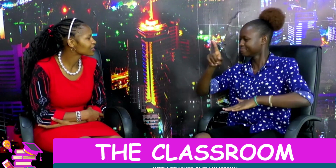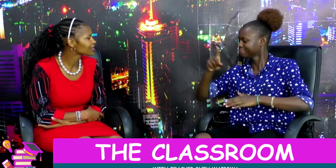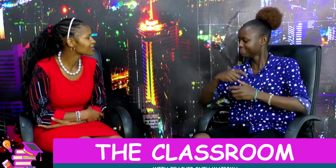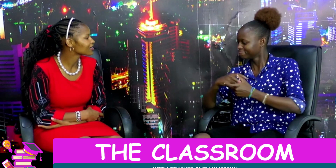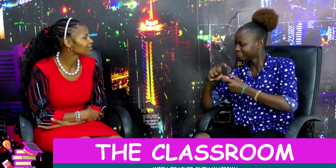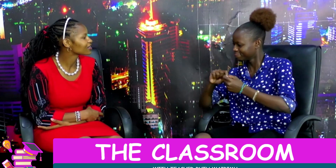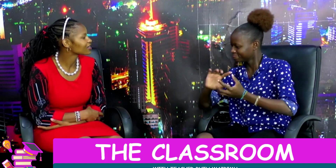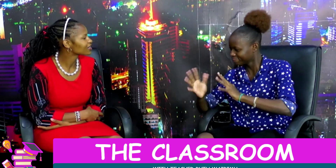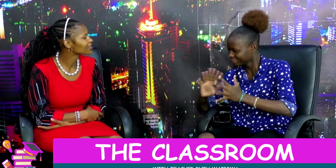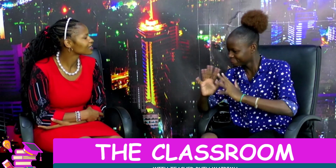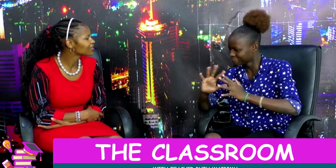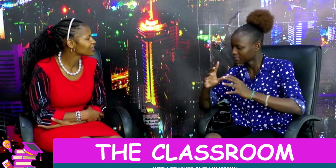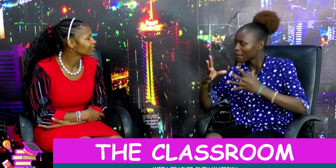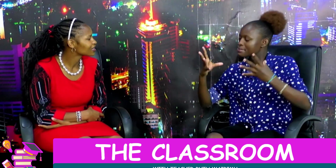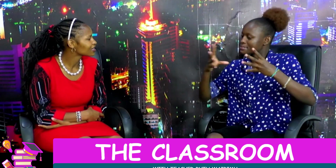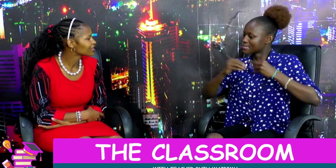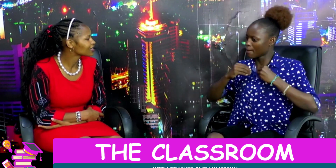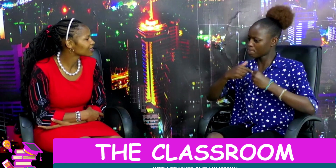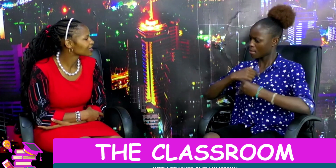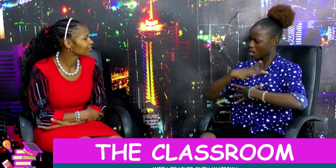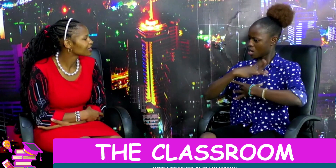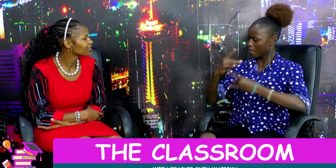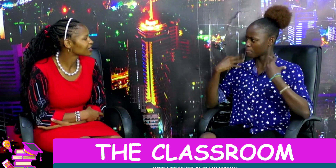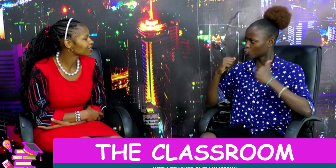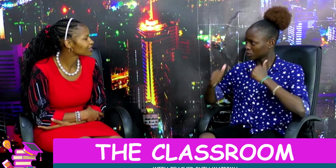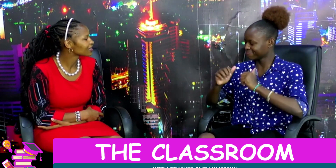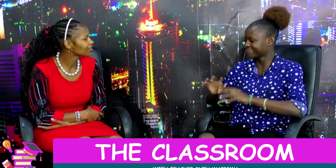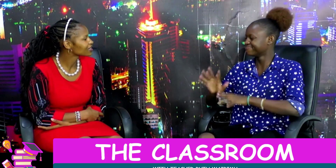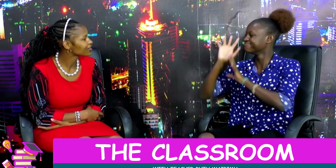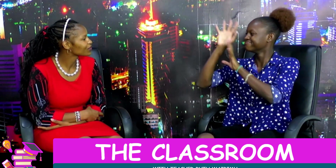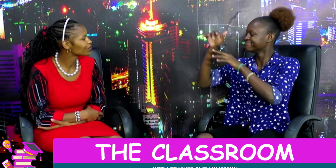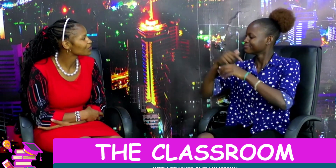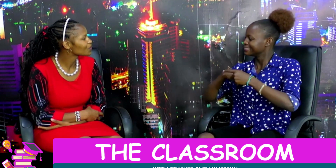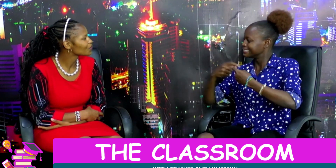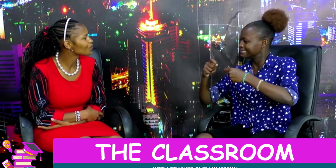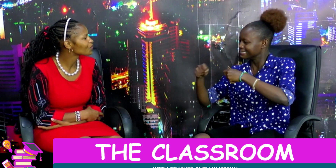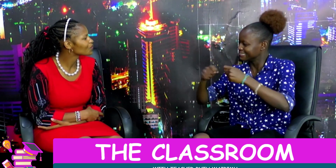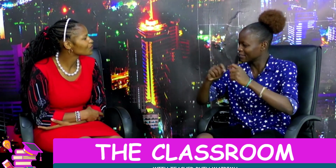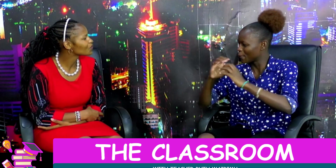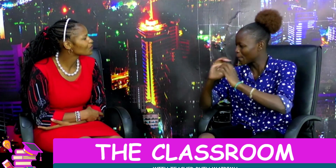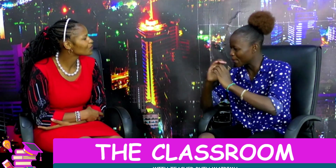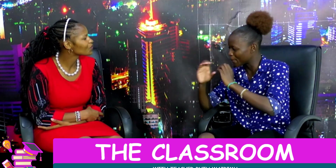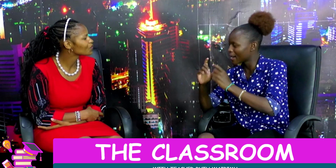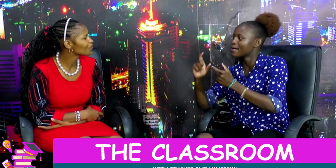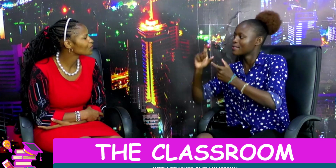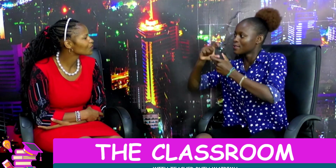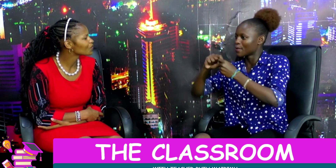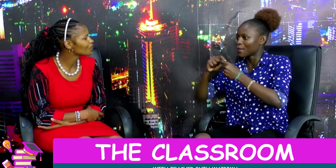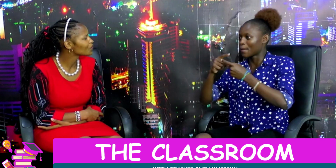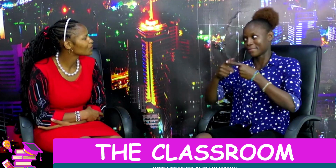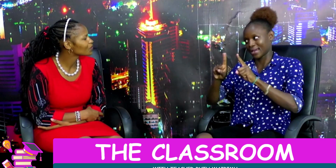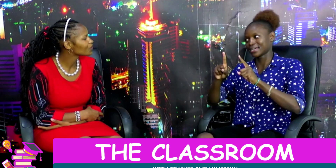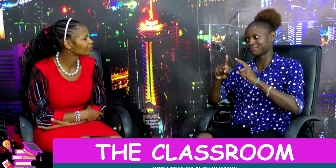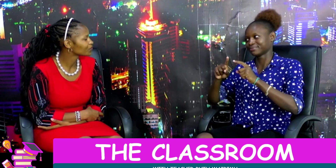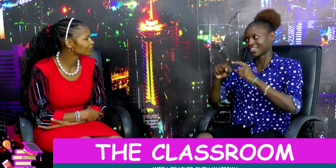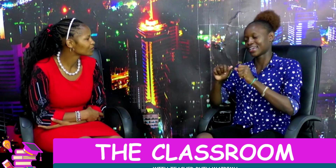there. So I decided to join tailoring so that I could be able to learn and become an